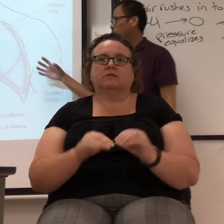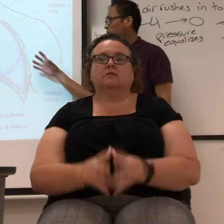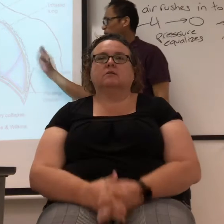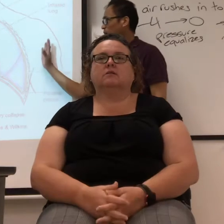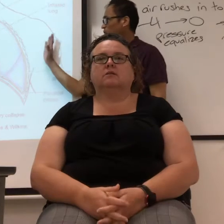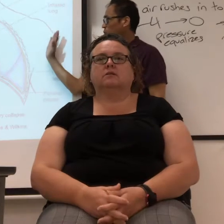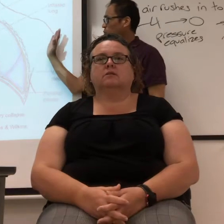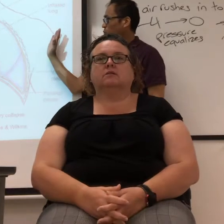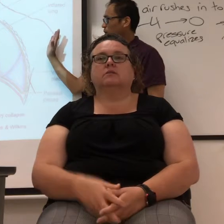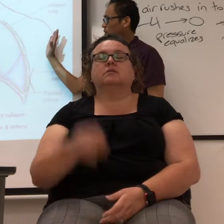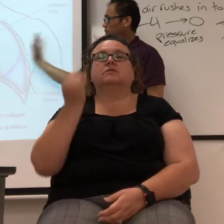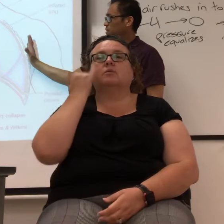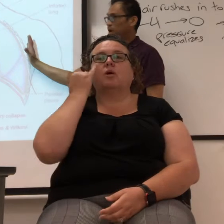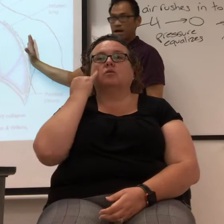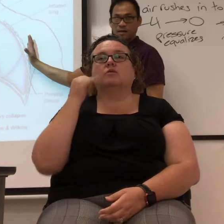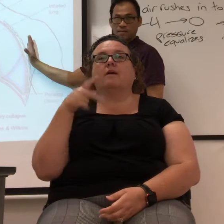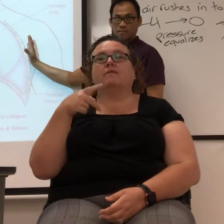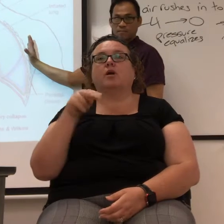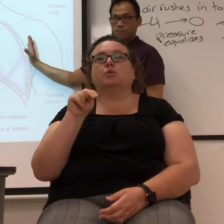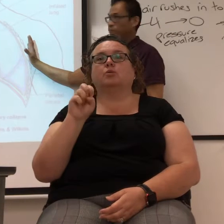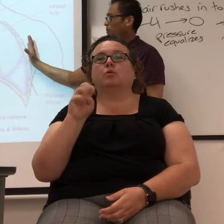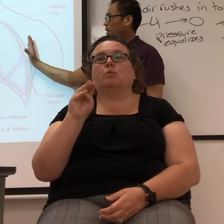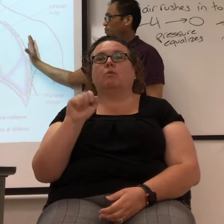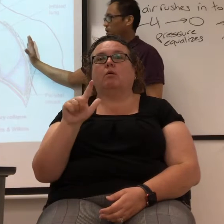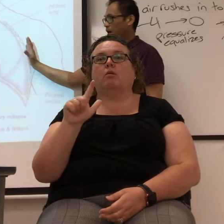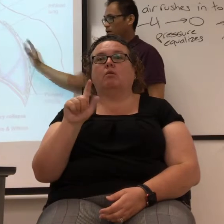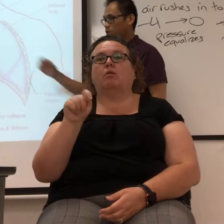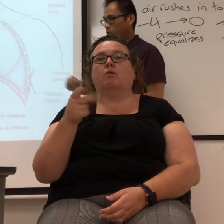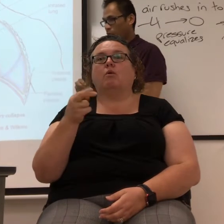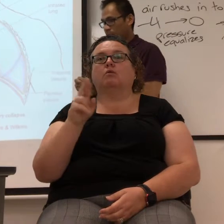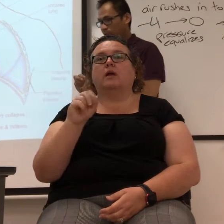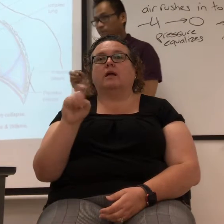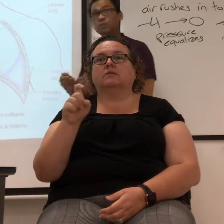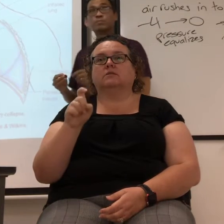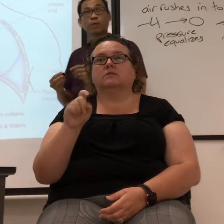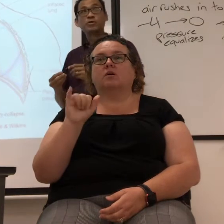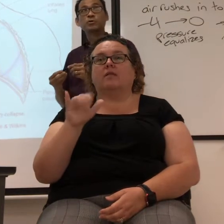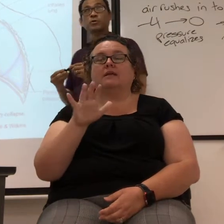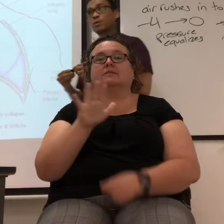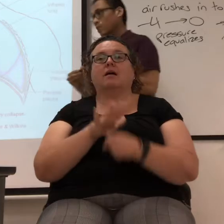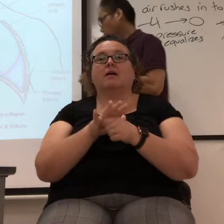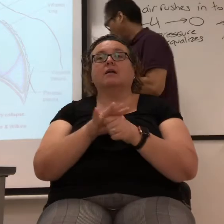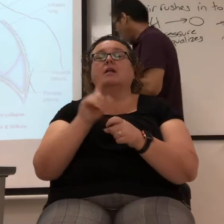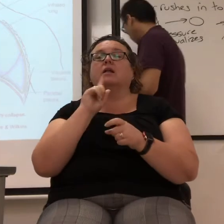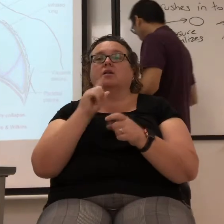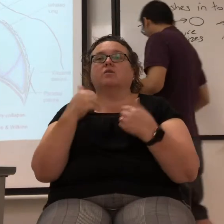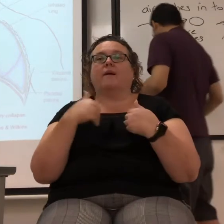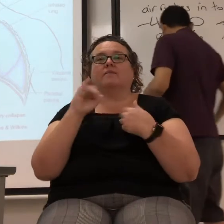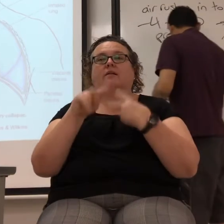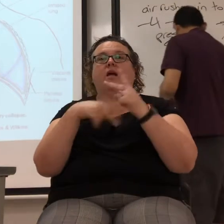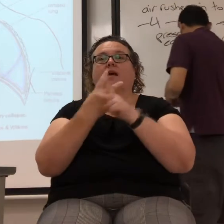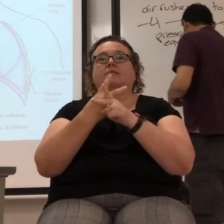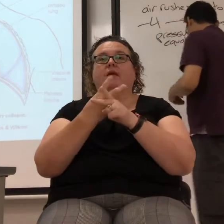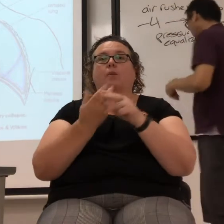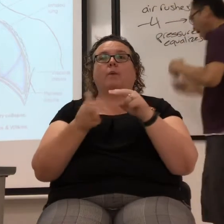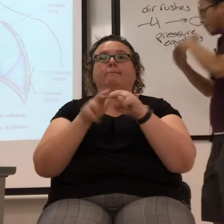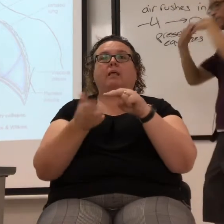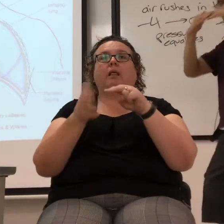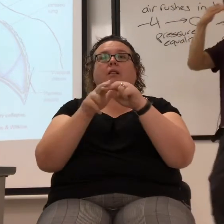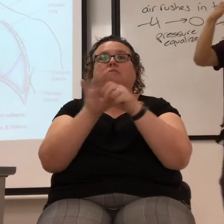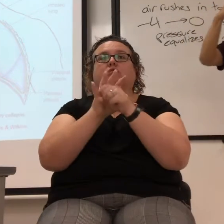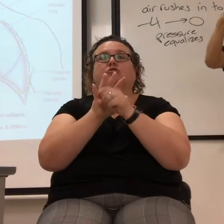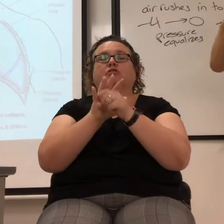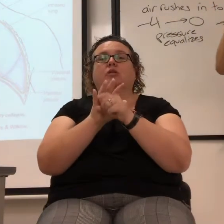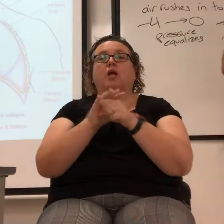Let's say you have a pneumothorax on this side. There's a kind of pneumothorax that builds pressure, where the wound creates a